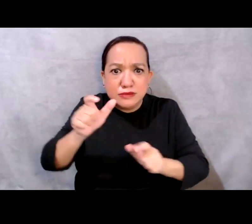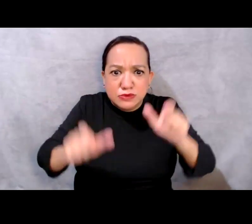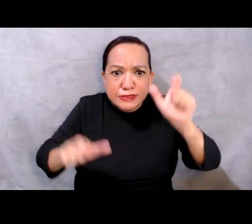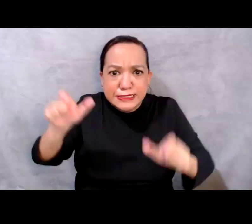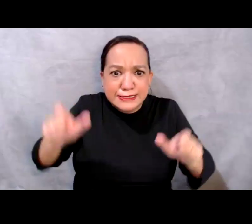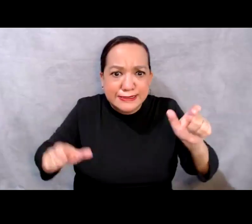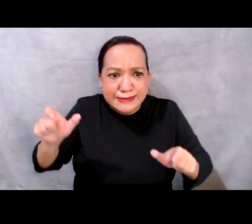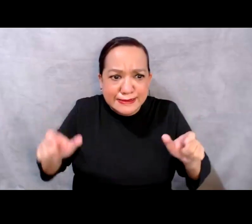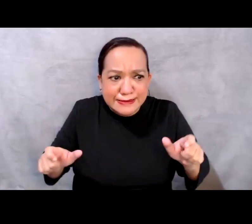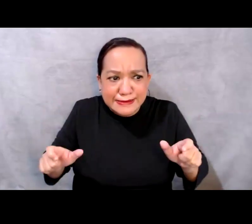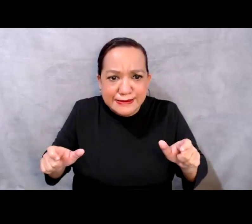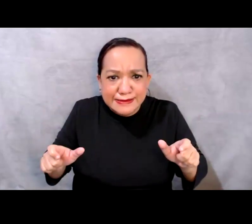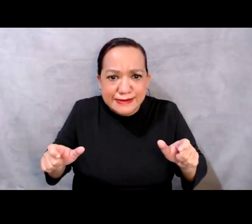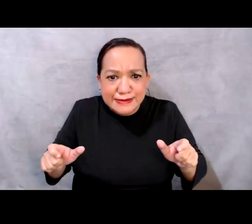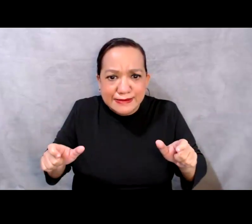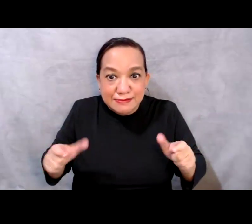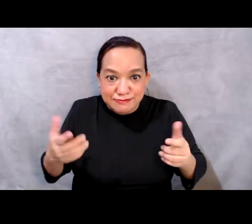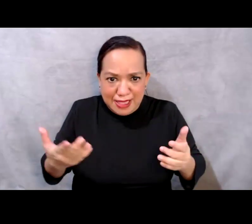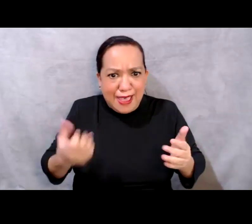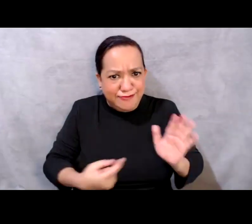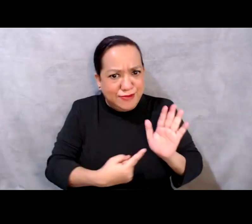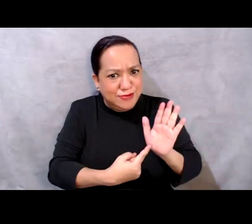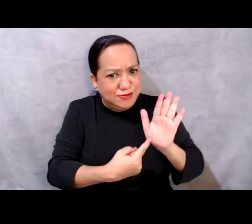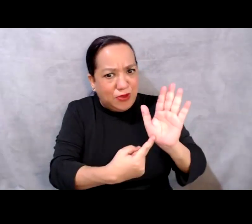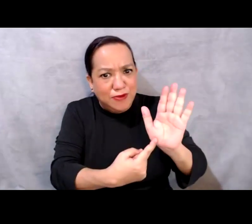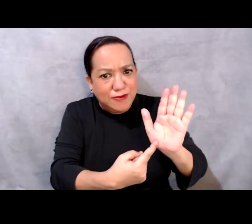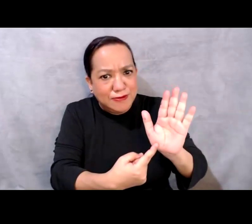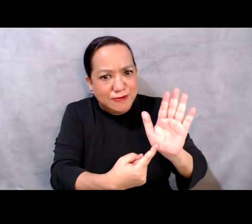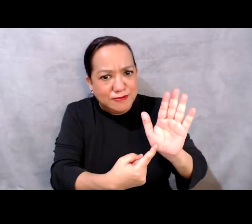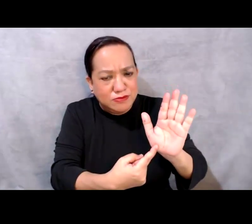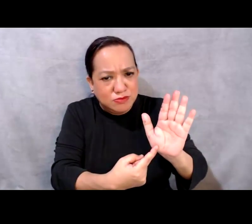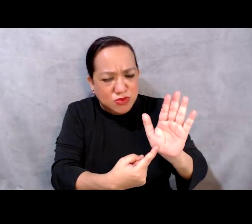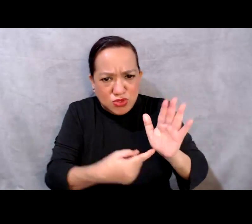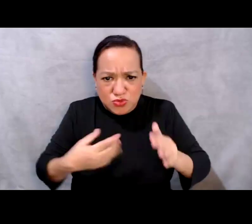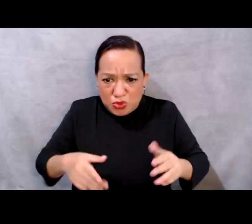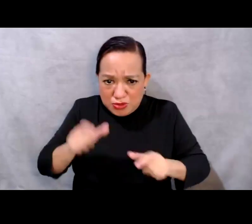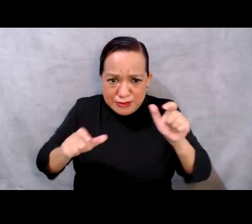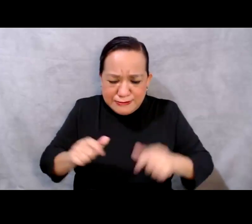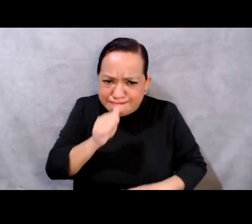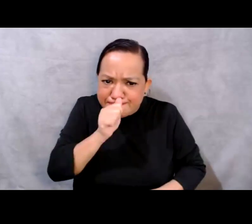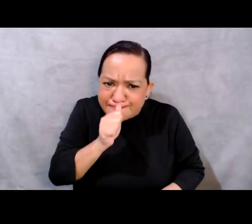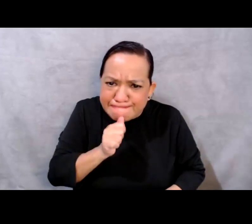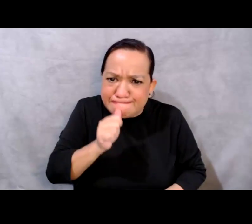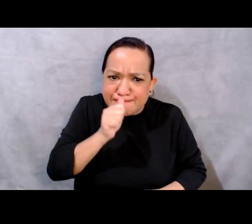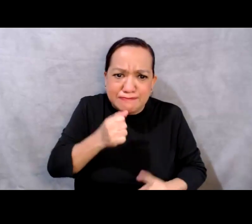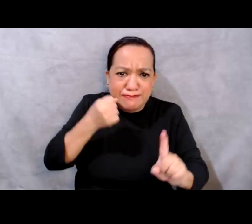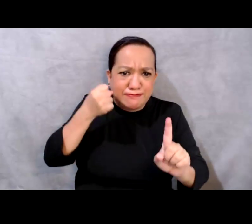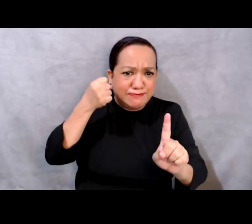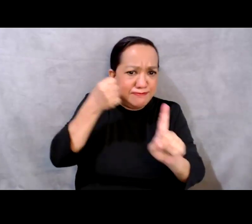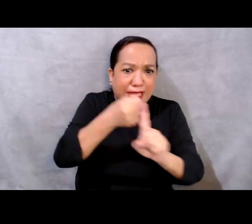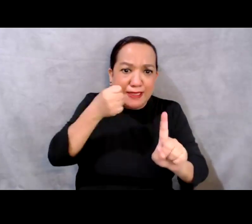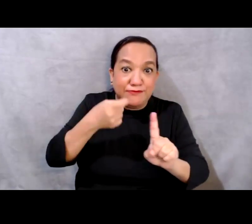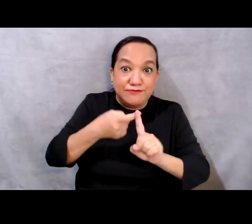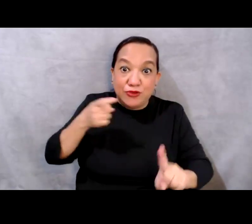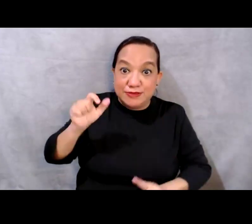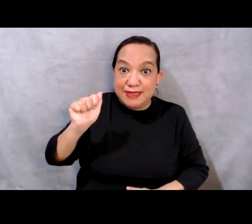this symbolizes the battered lives of the project affected. As there are many things to say, but I'll just end with one